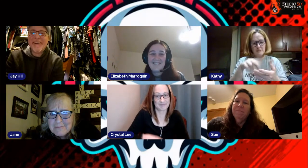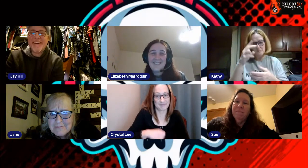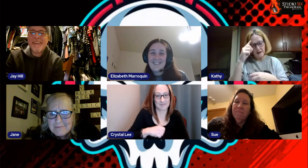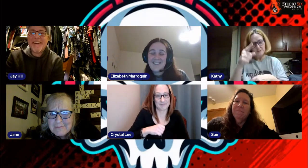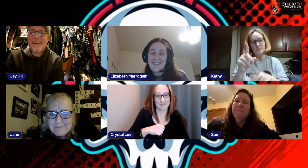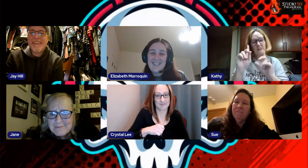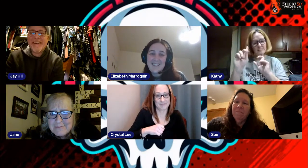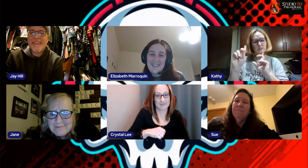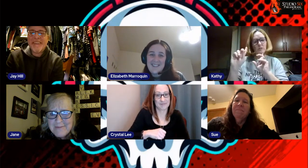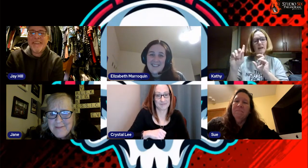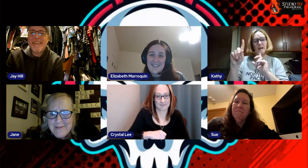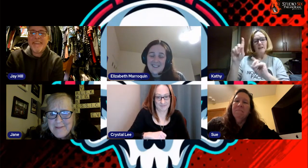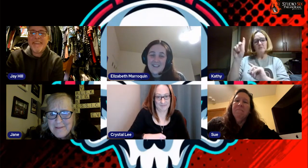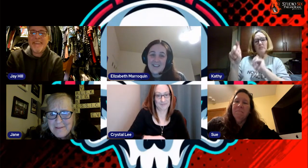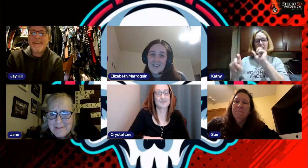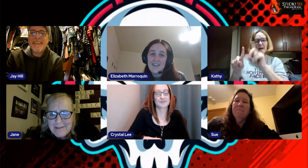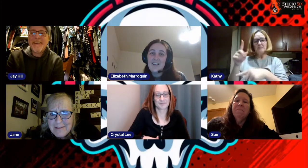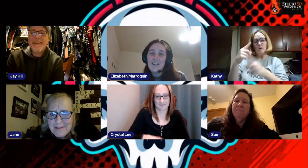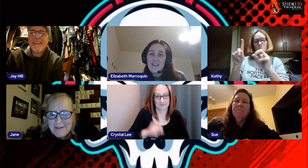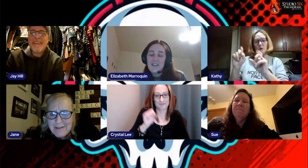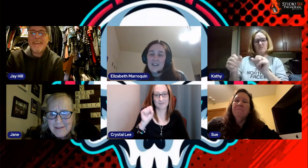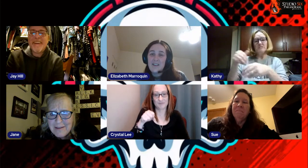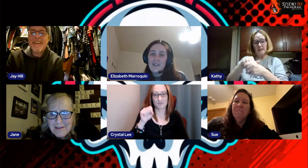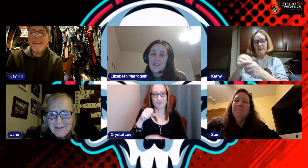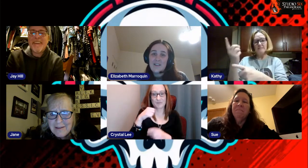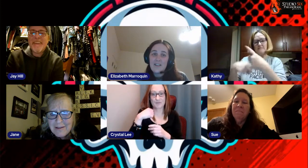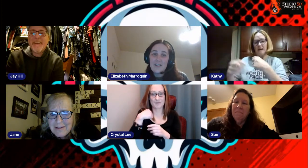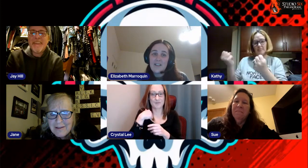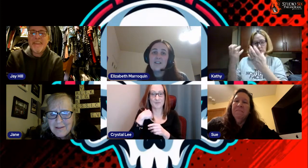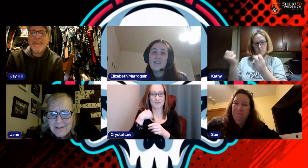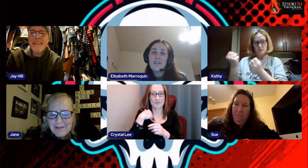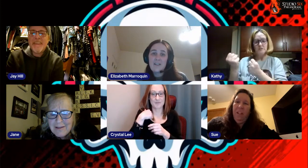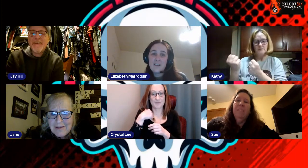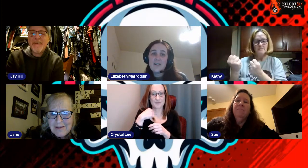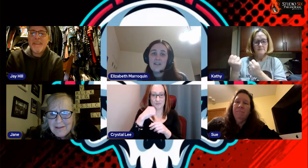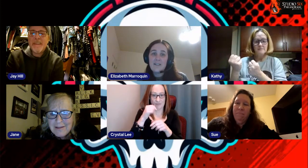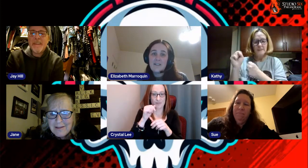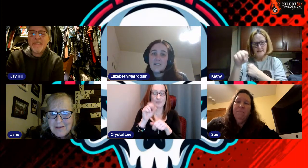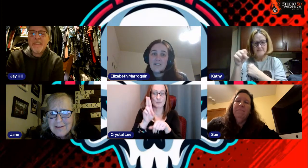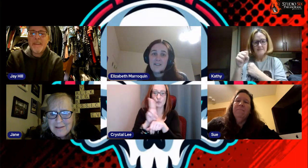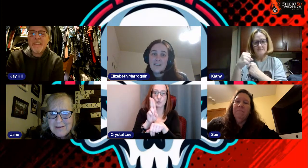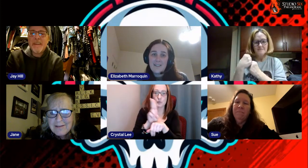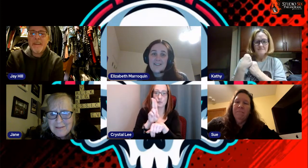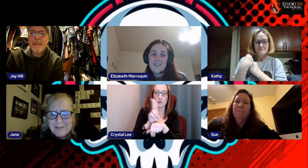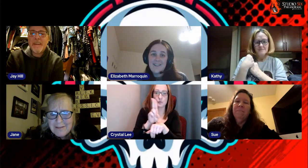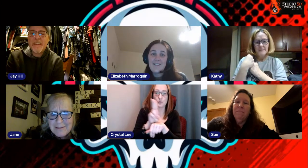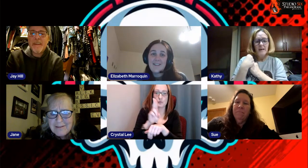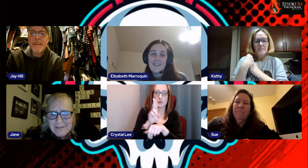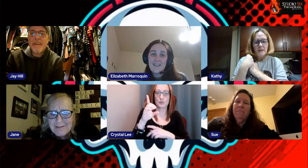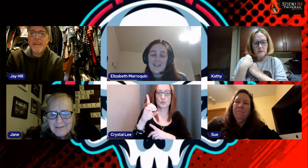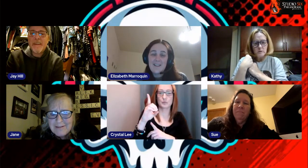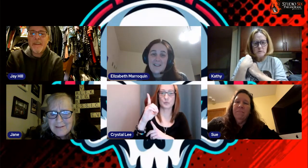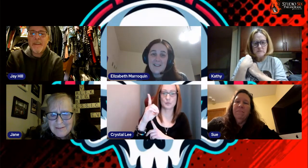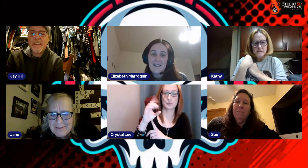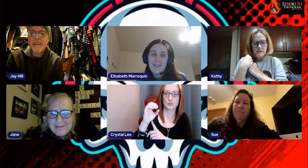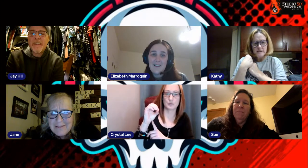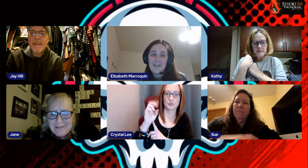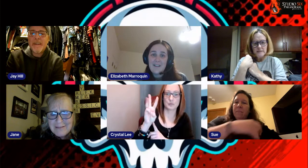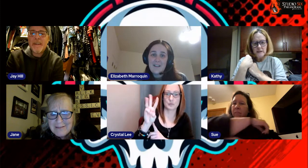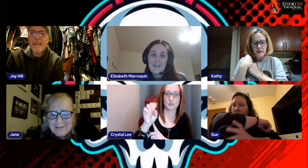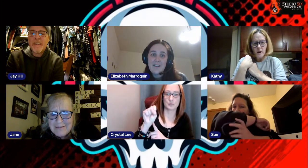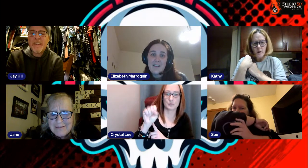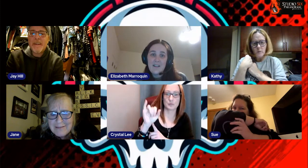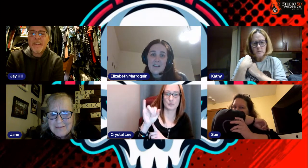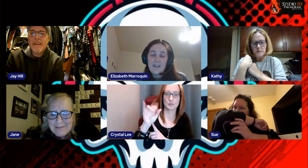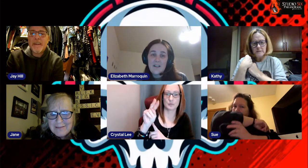Yes, they can read minds. Do they ask questions in sign language? Yes. They use